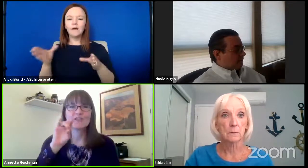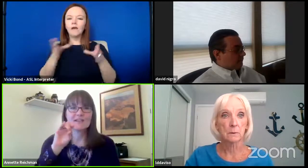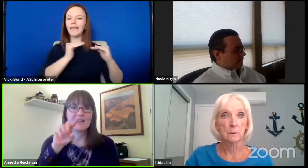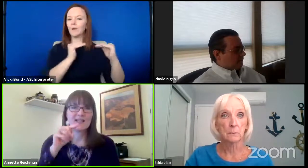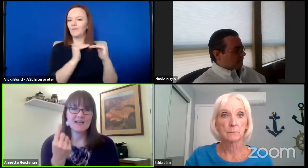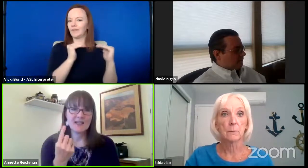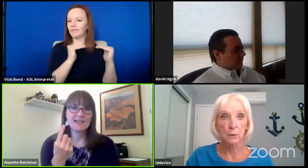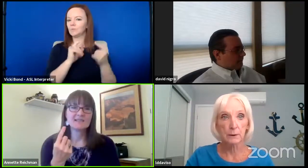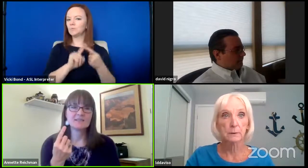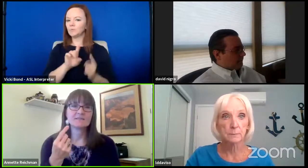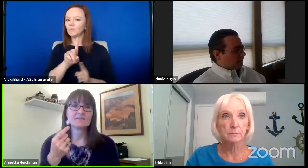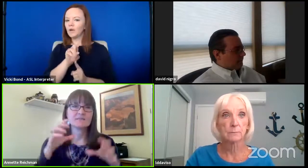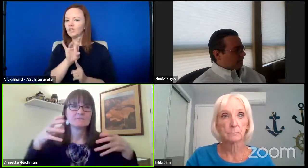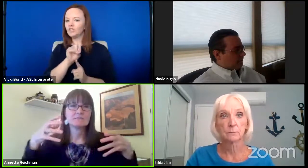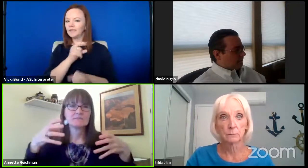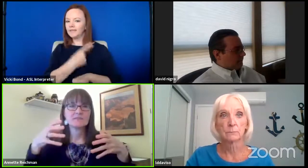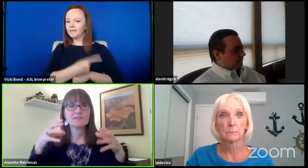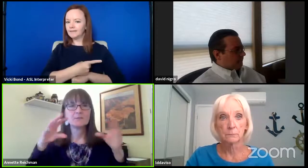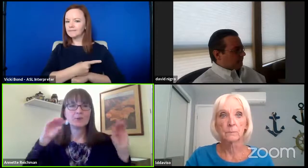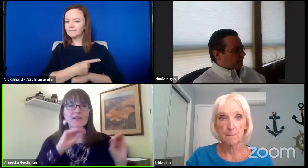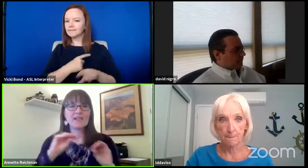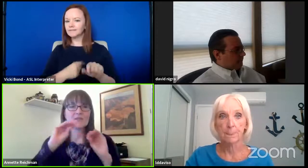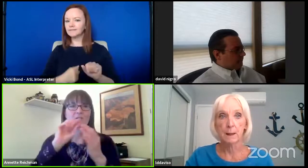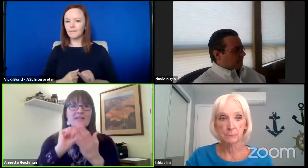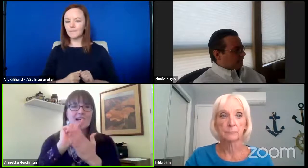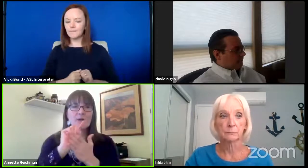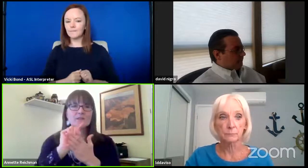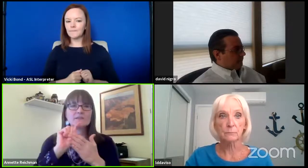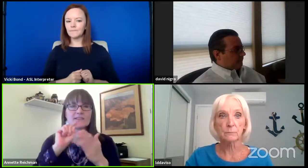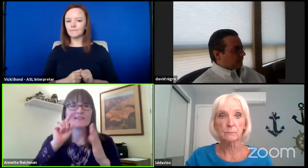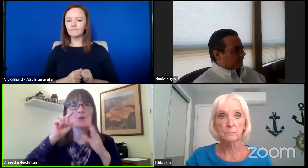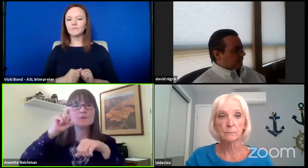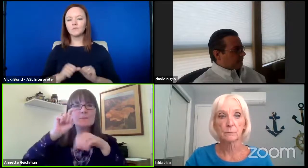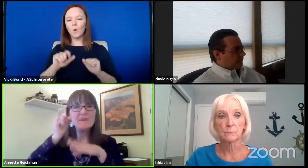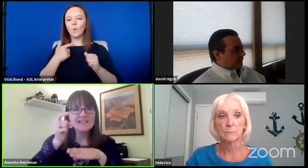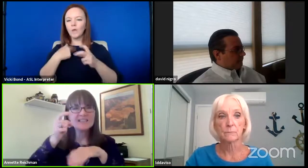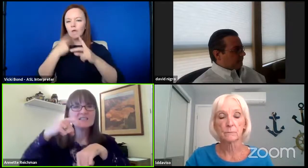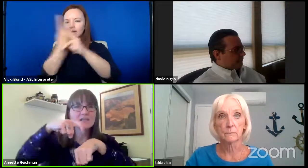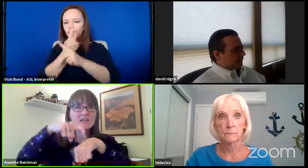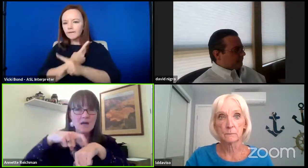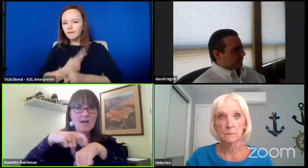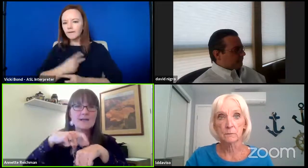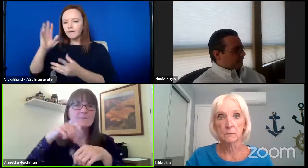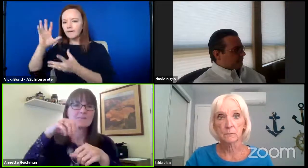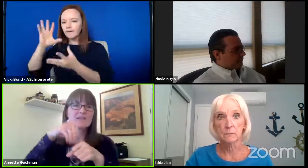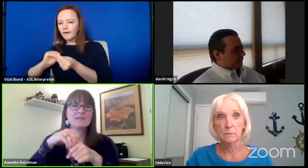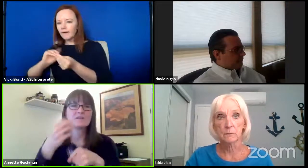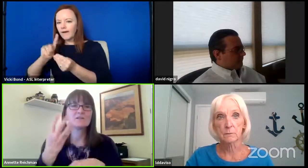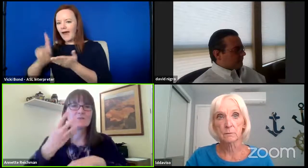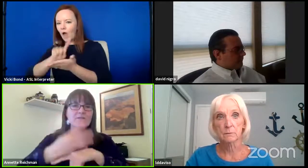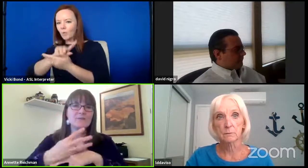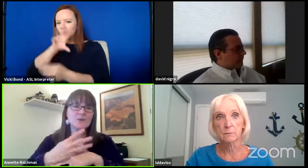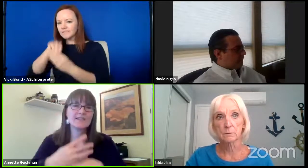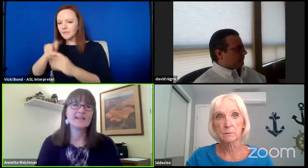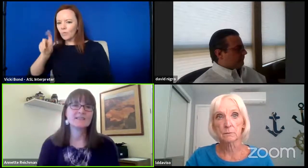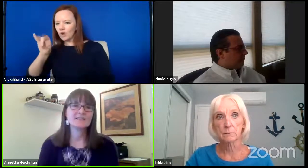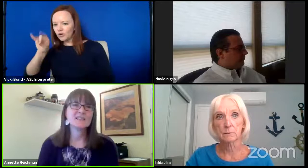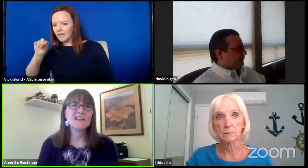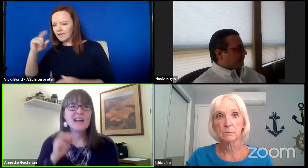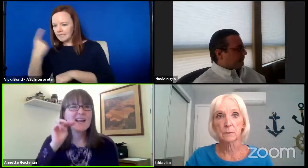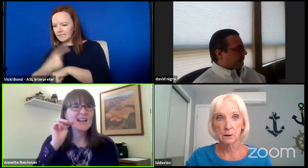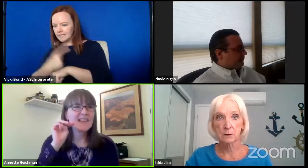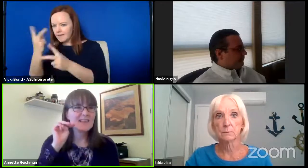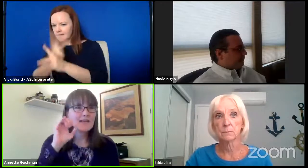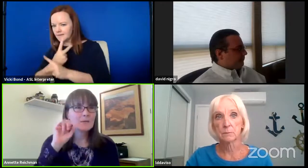to 180 days. Just putting those hours, those minutes and time into the 4